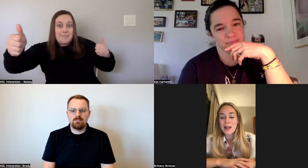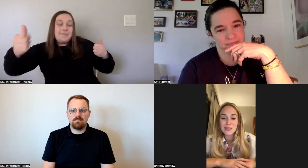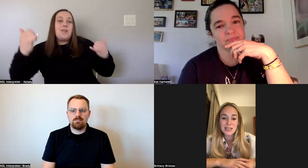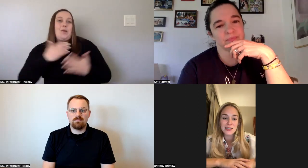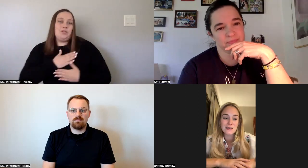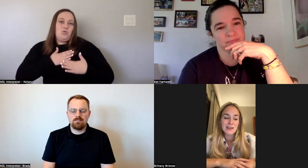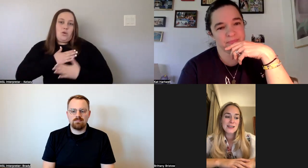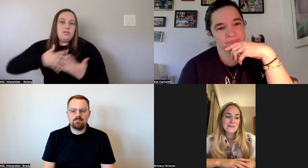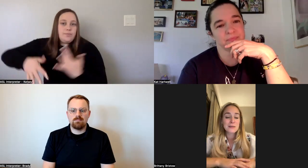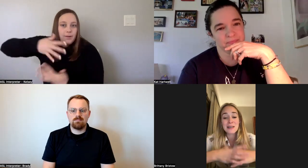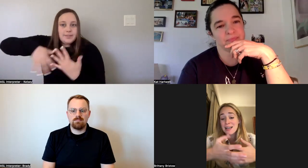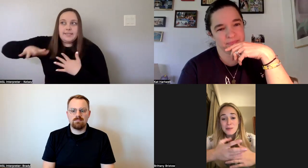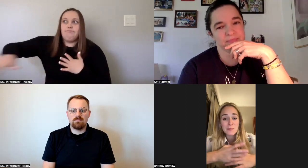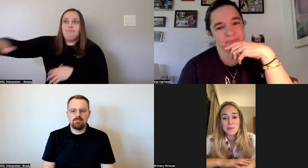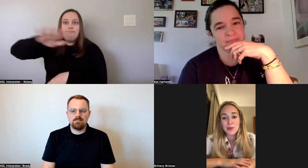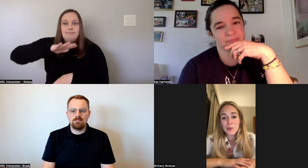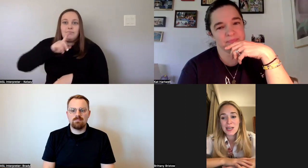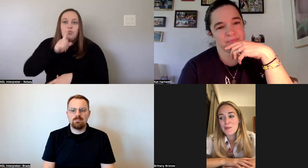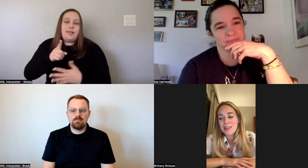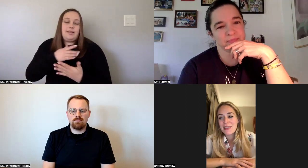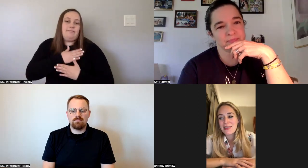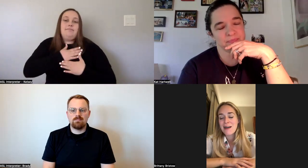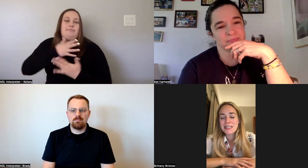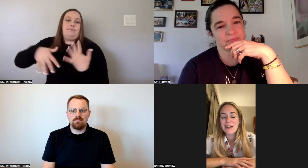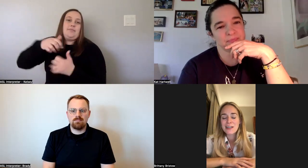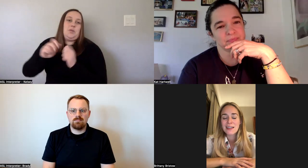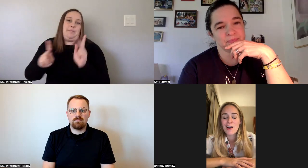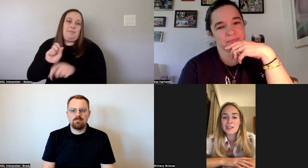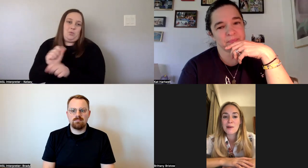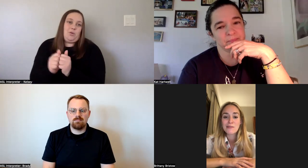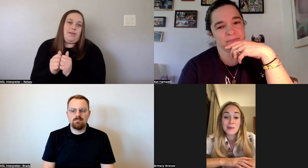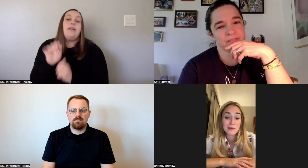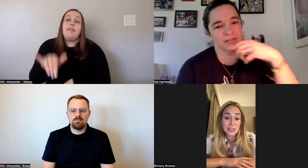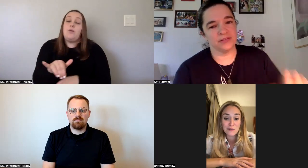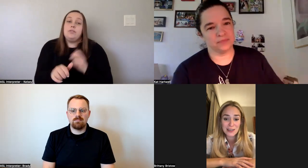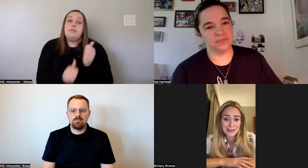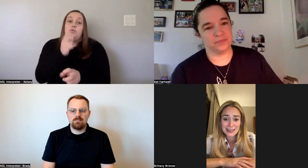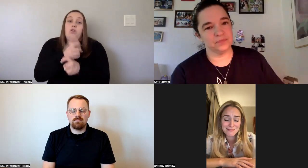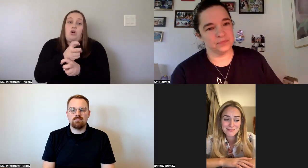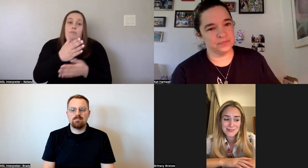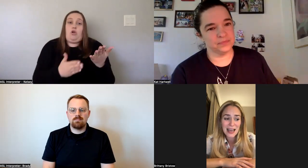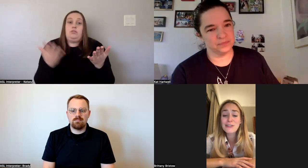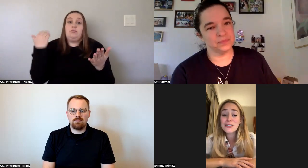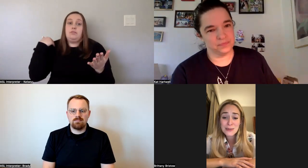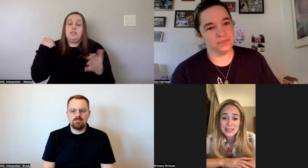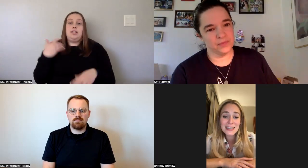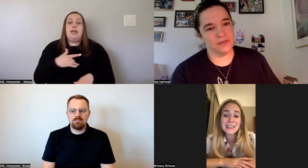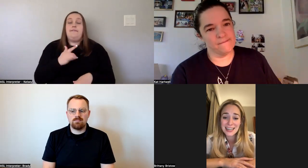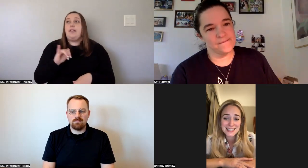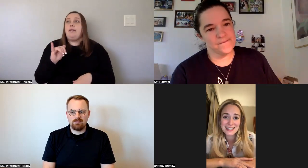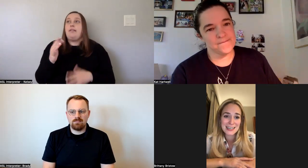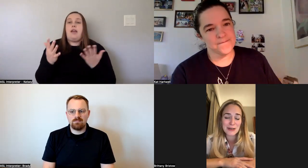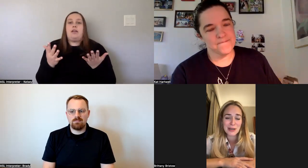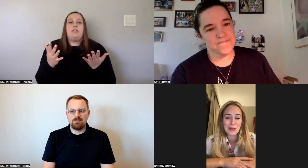your surroundings and spend time with the people you're working with. And that was definitely the hardest part for me, was just feeling like ever so